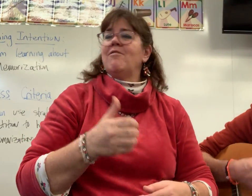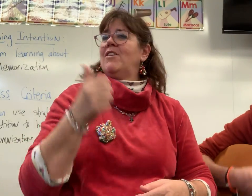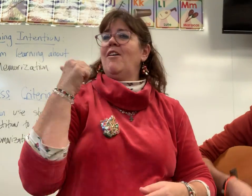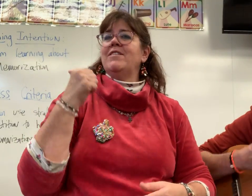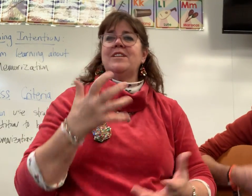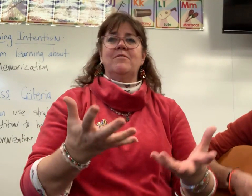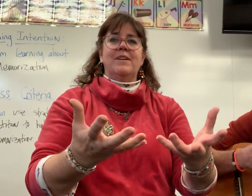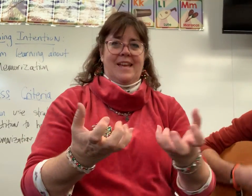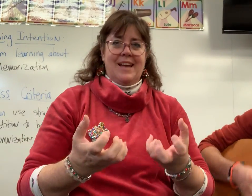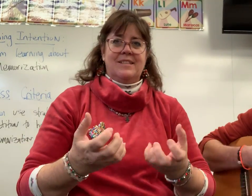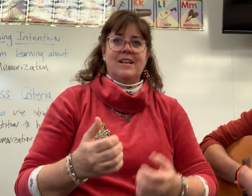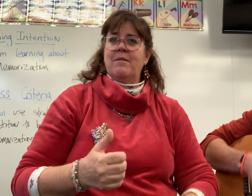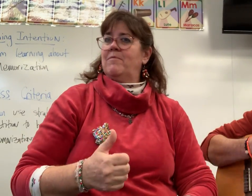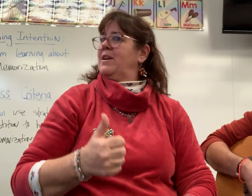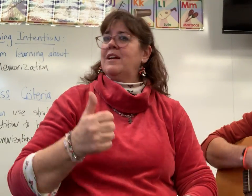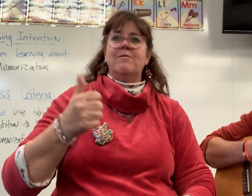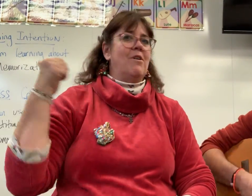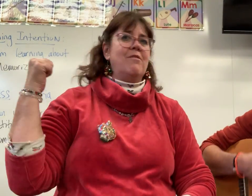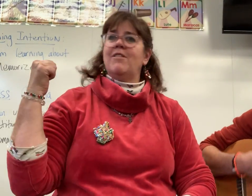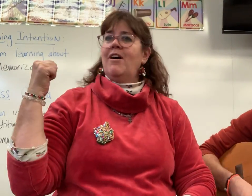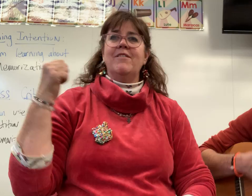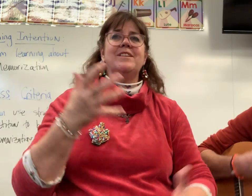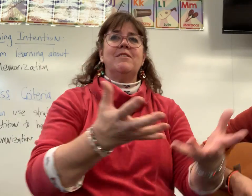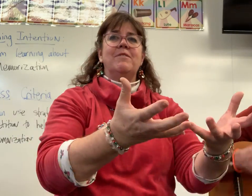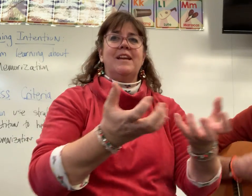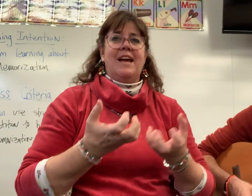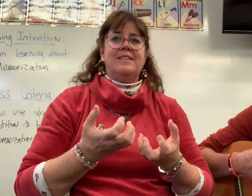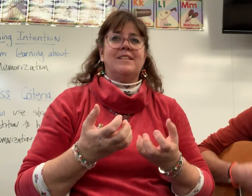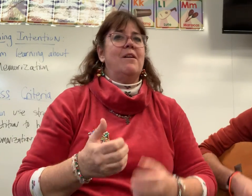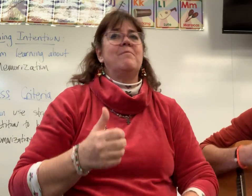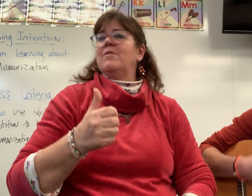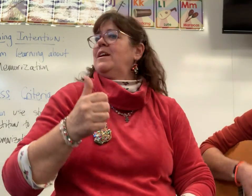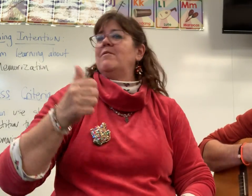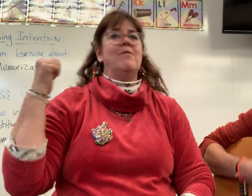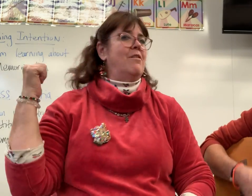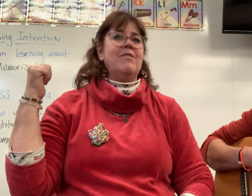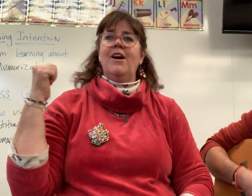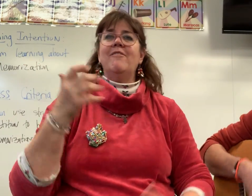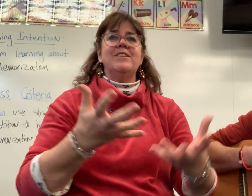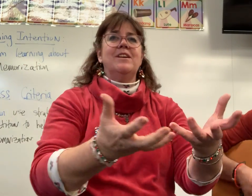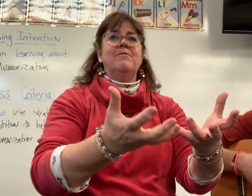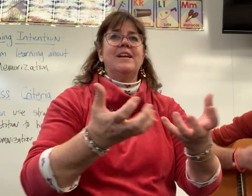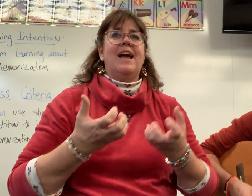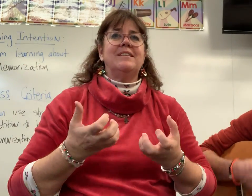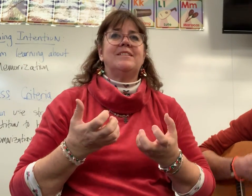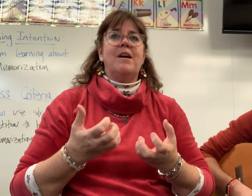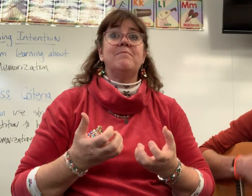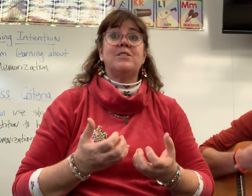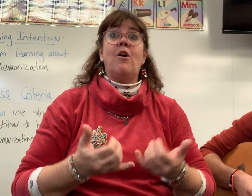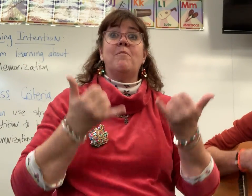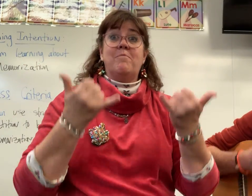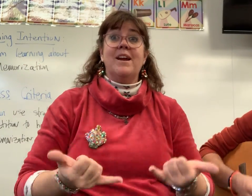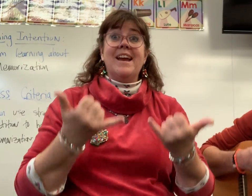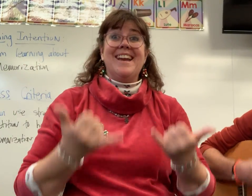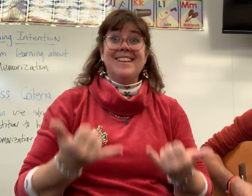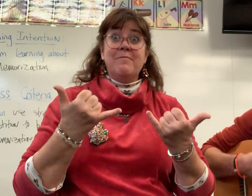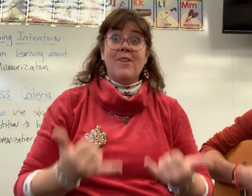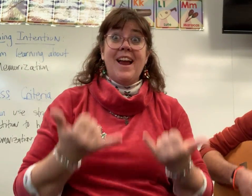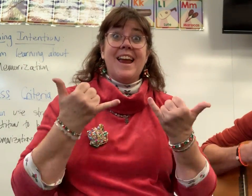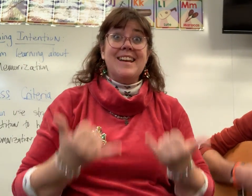go until we get some, we won't go until we get some, we won't go until we get some, so bring some, my